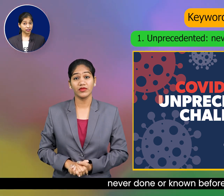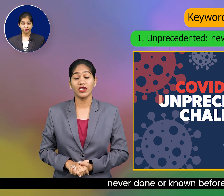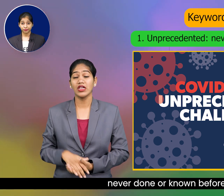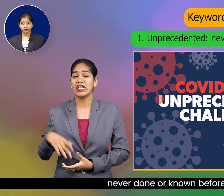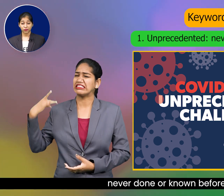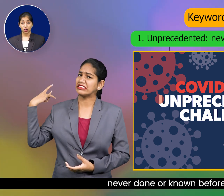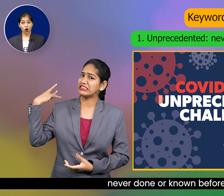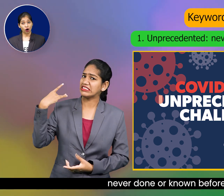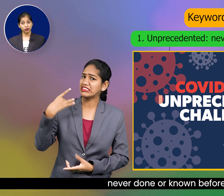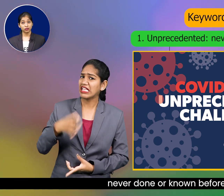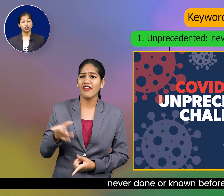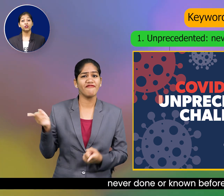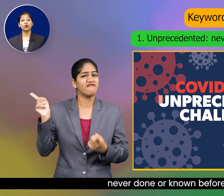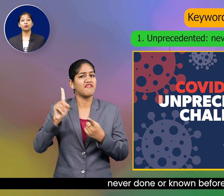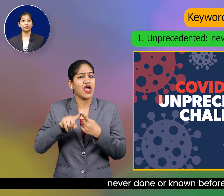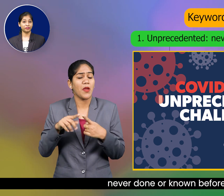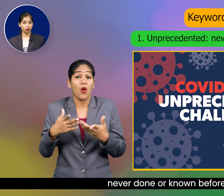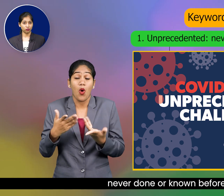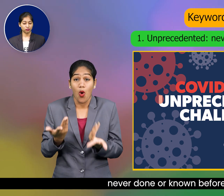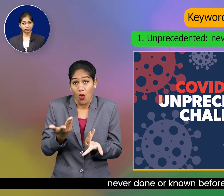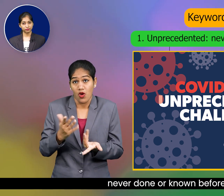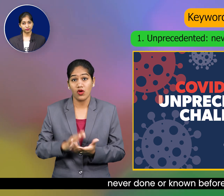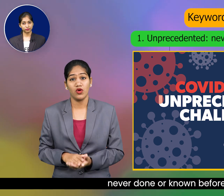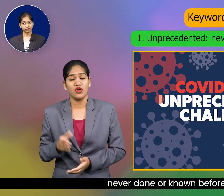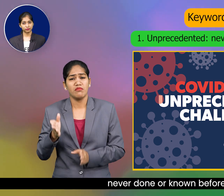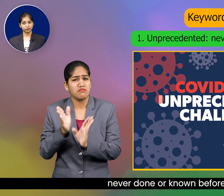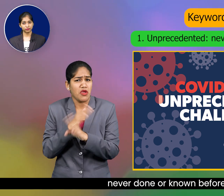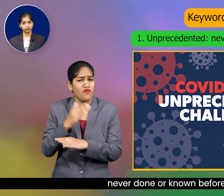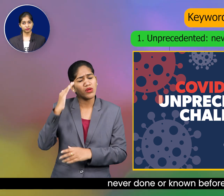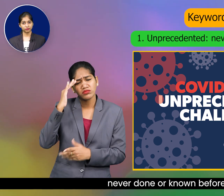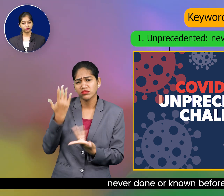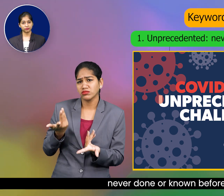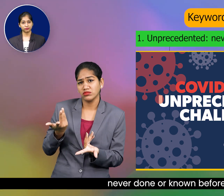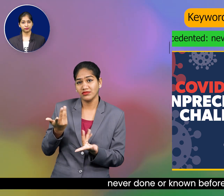never done or known before,